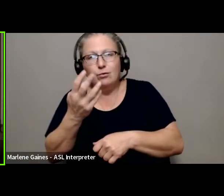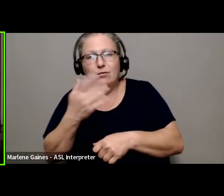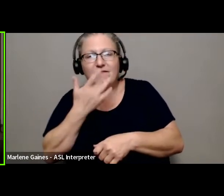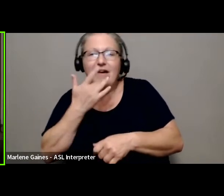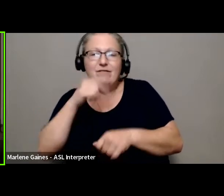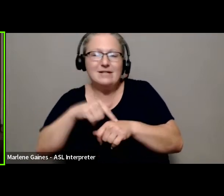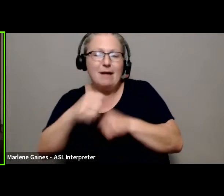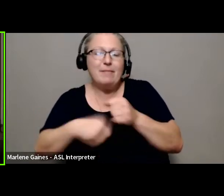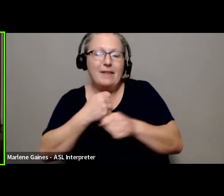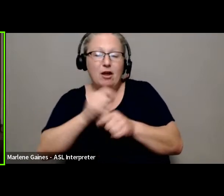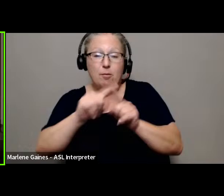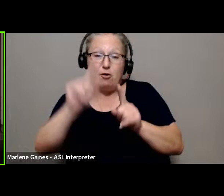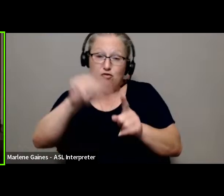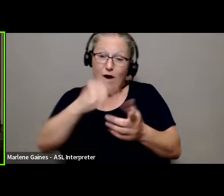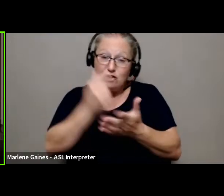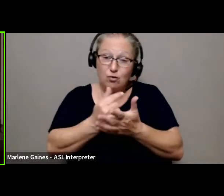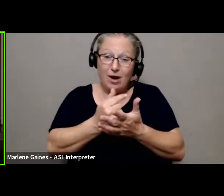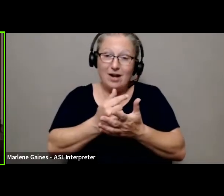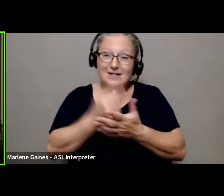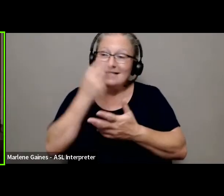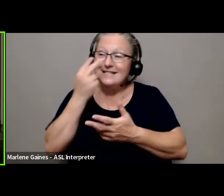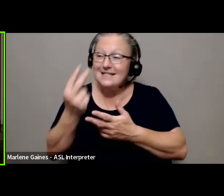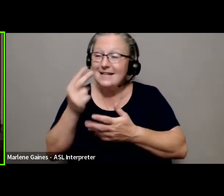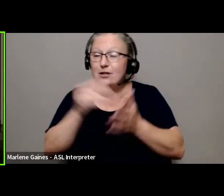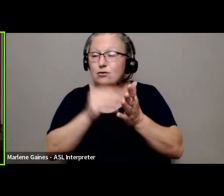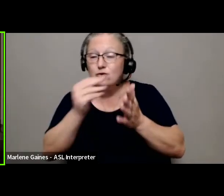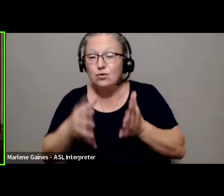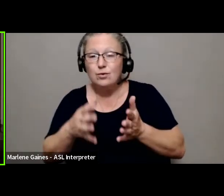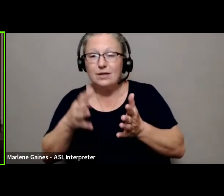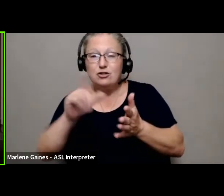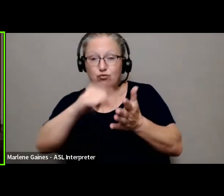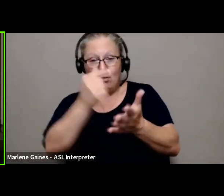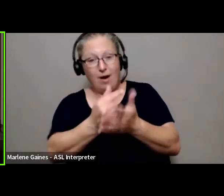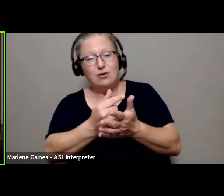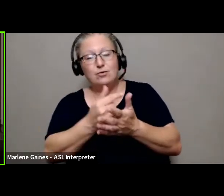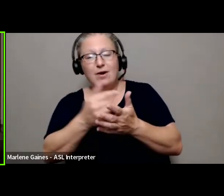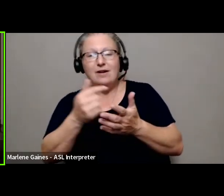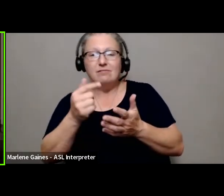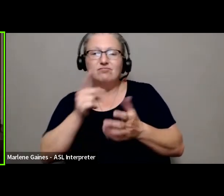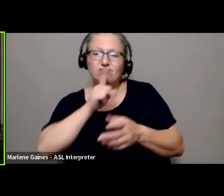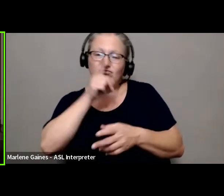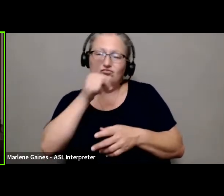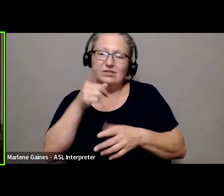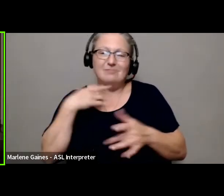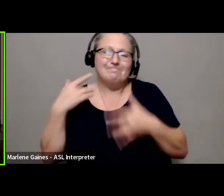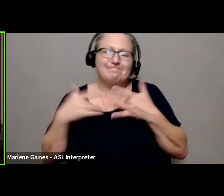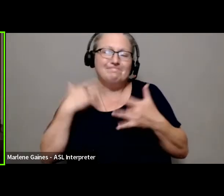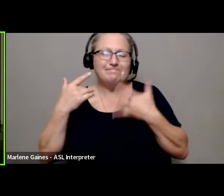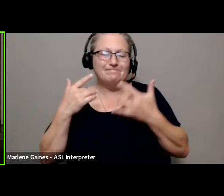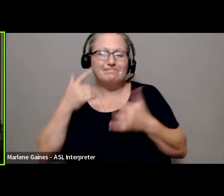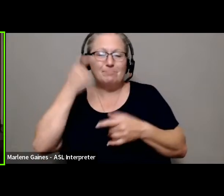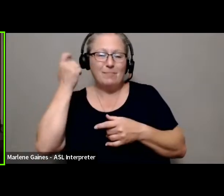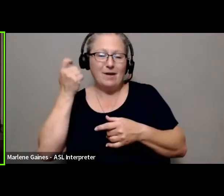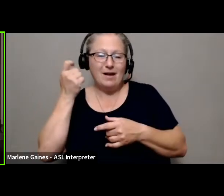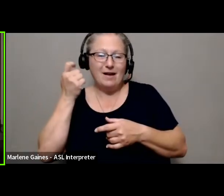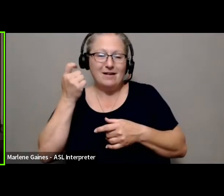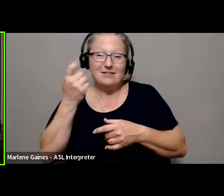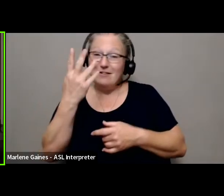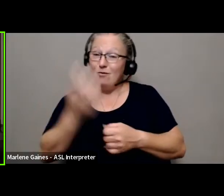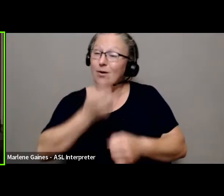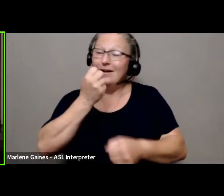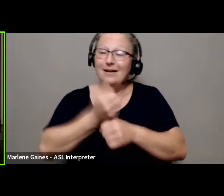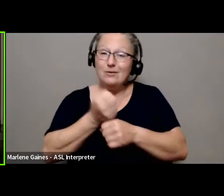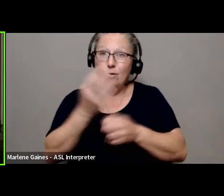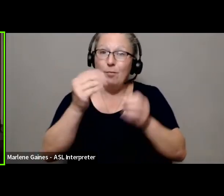that I have, but the graduations, seeing the students graduate, it's really exciting because it takes 4 years